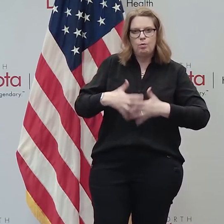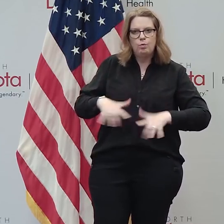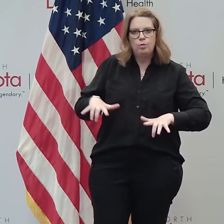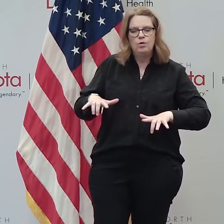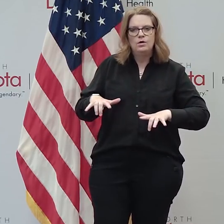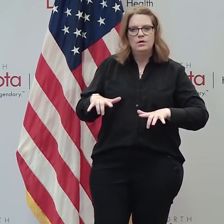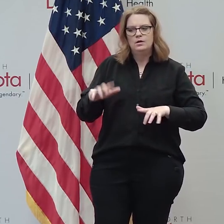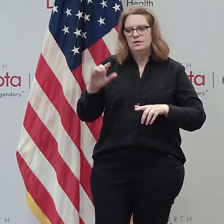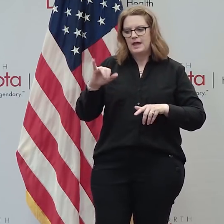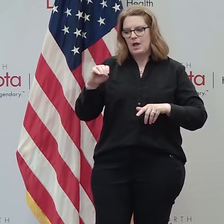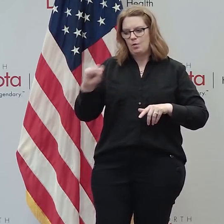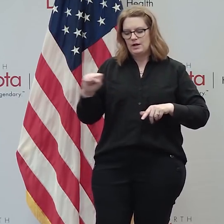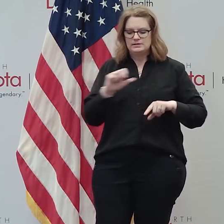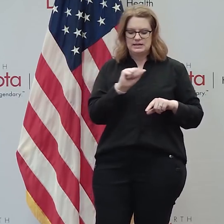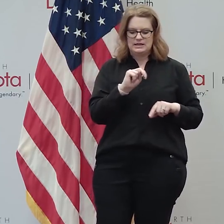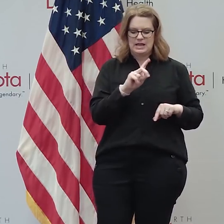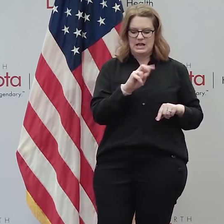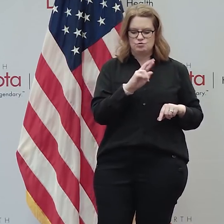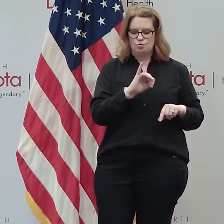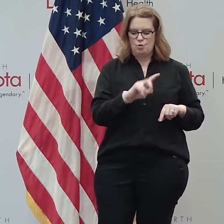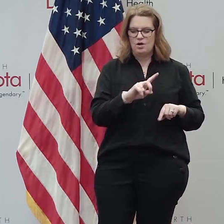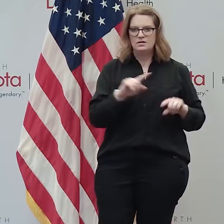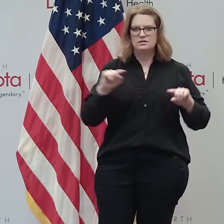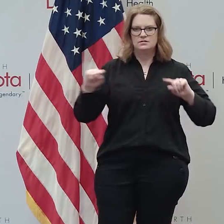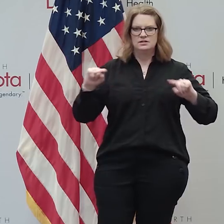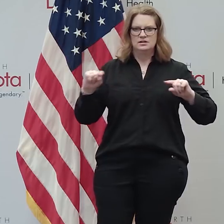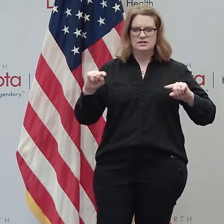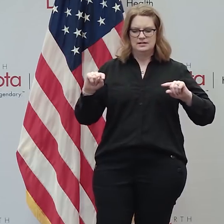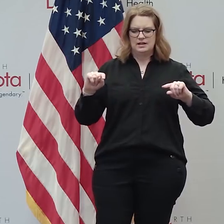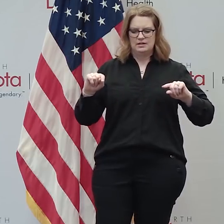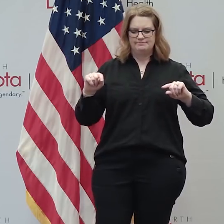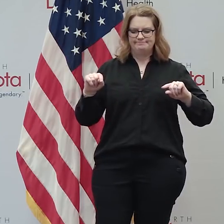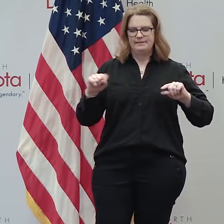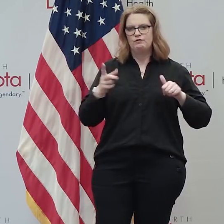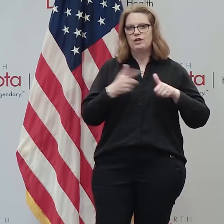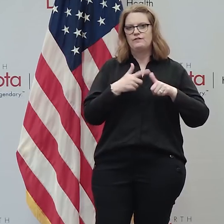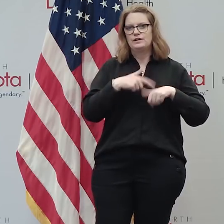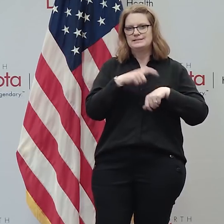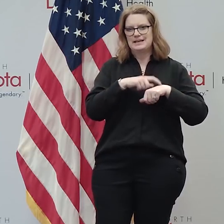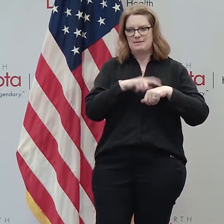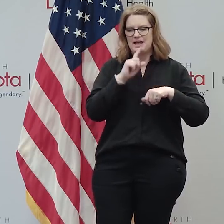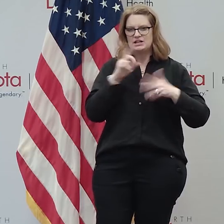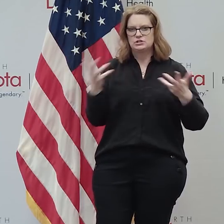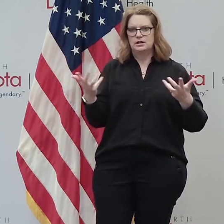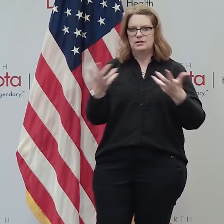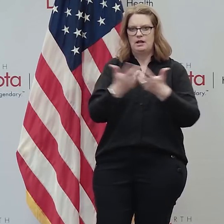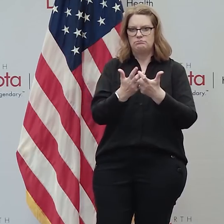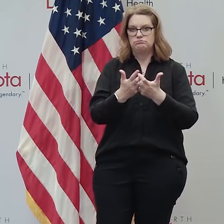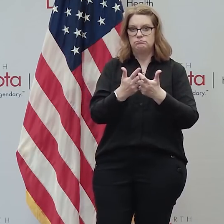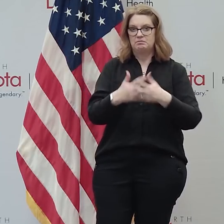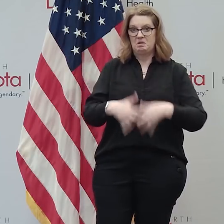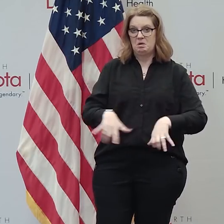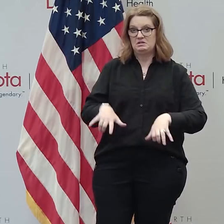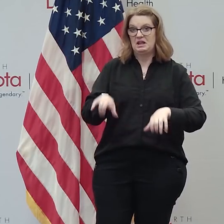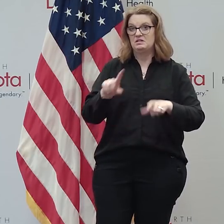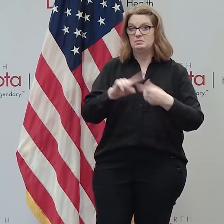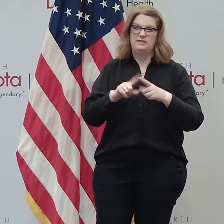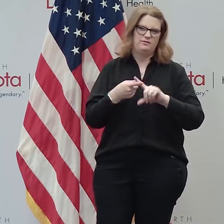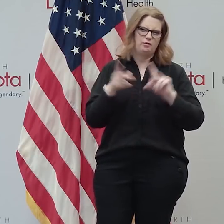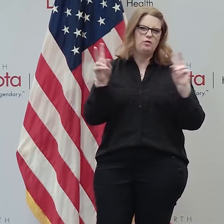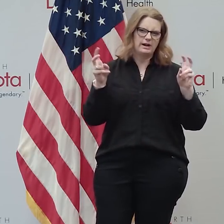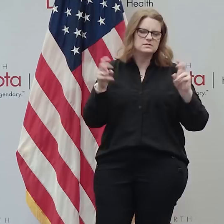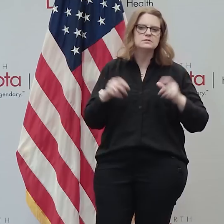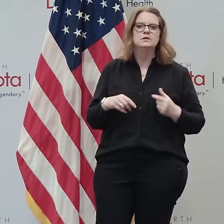iPhone, the iOS and the Android approaches, that those will for the first time actually work together. When they're coming out with